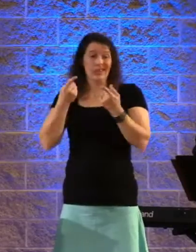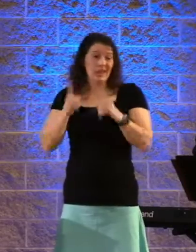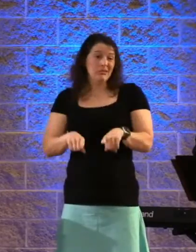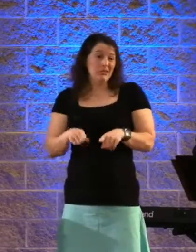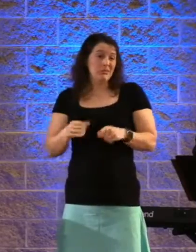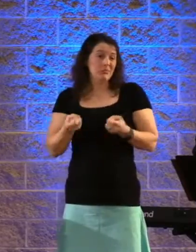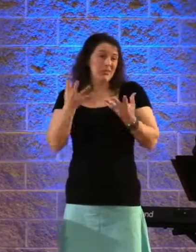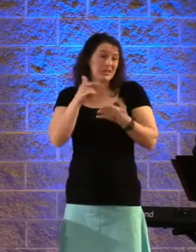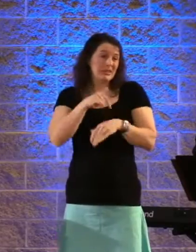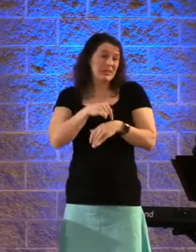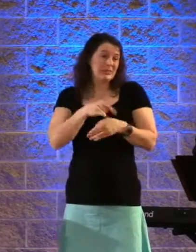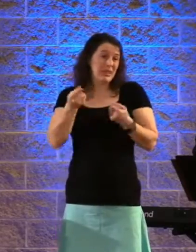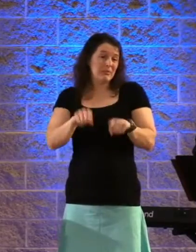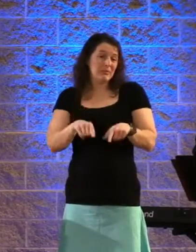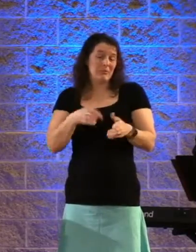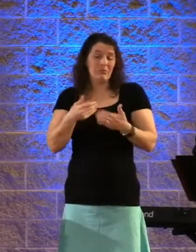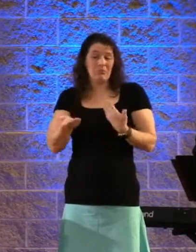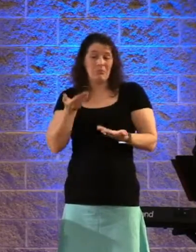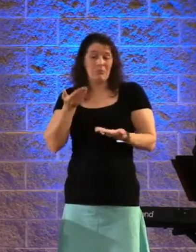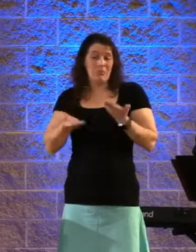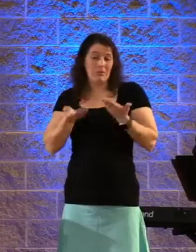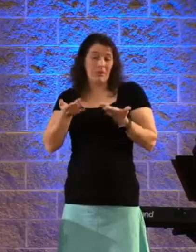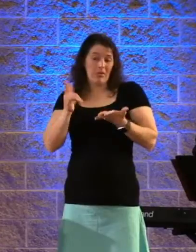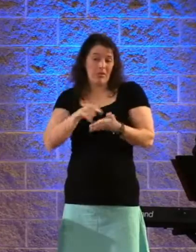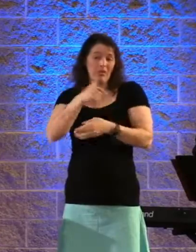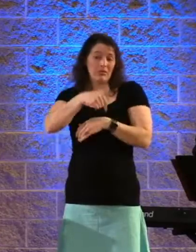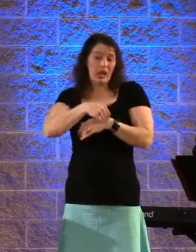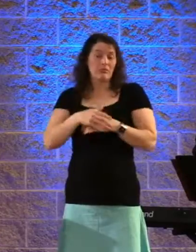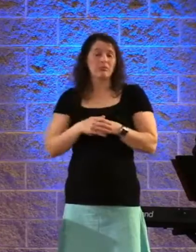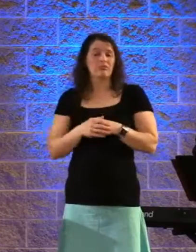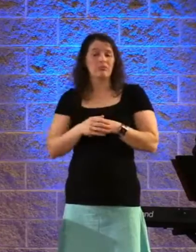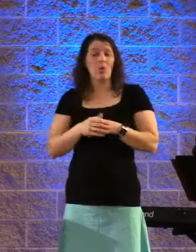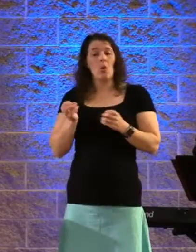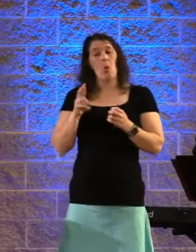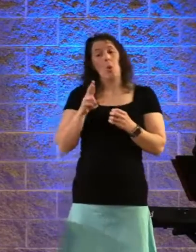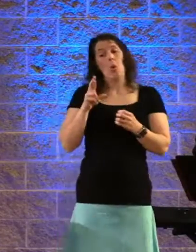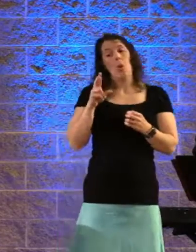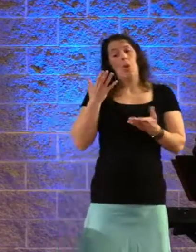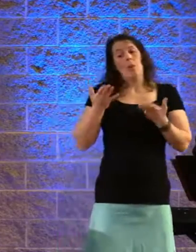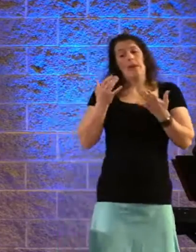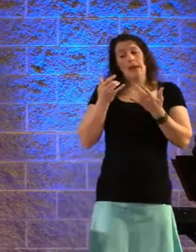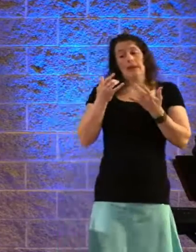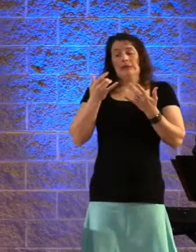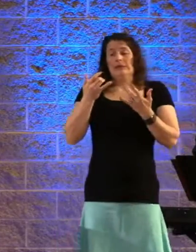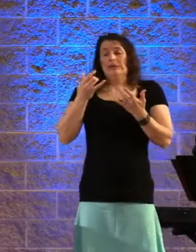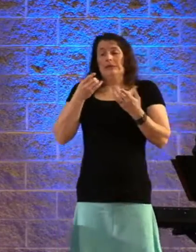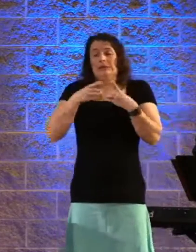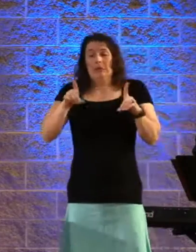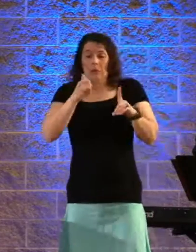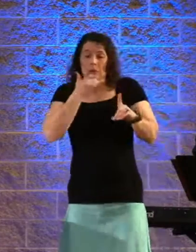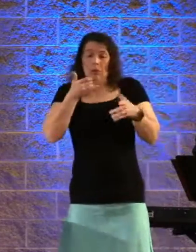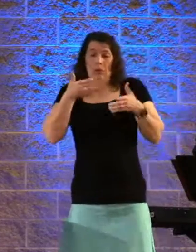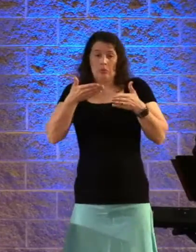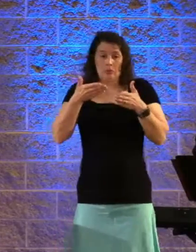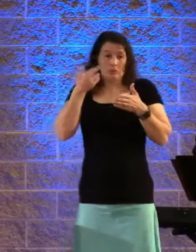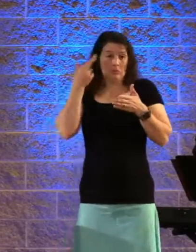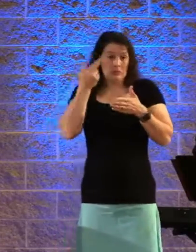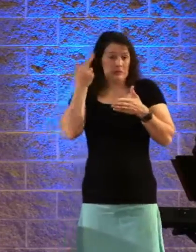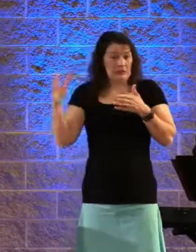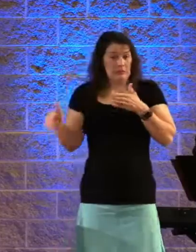wish it didn't, but many times it does, maybe for a long time. Or sometimes an individual divorces for all the wrong reasons, and then they